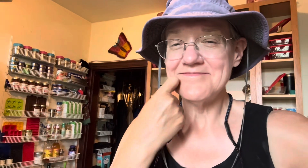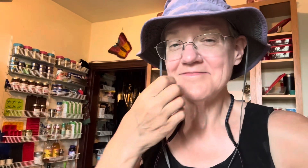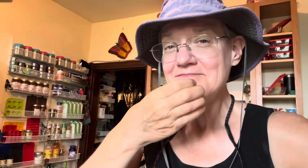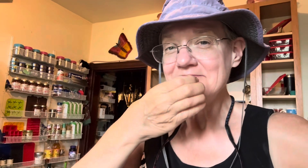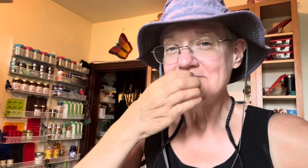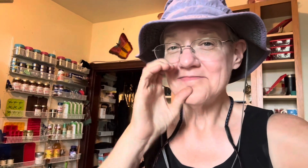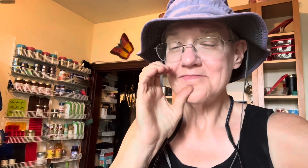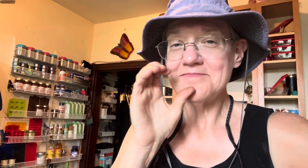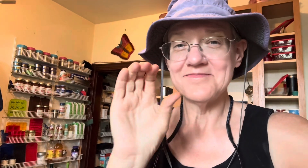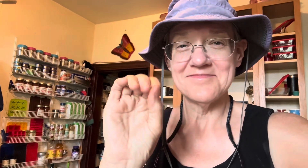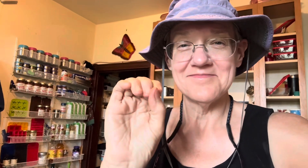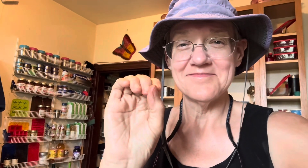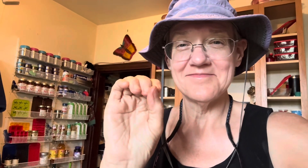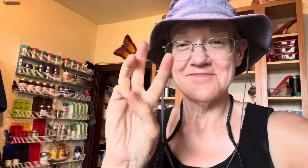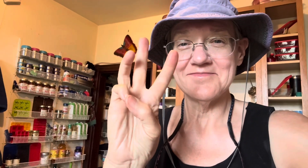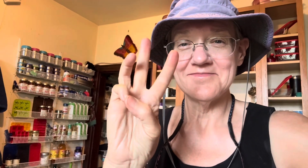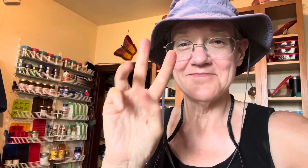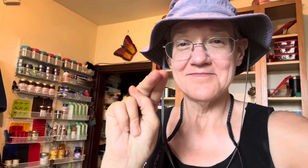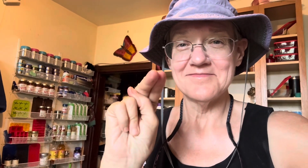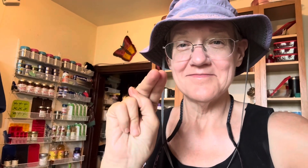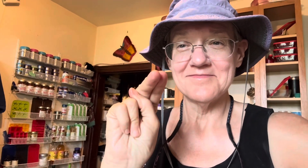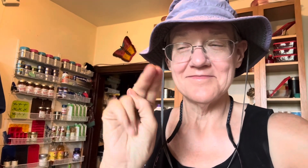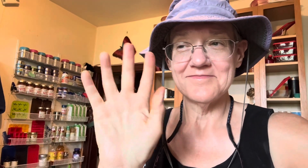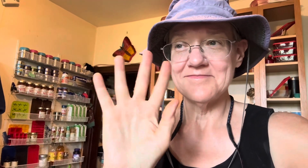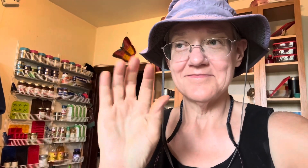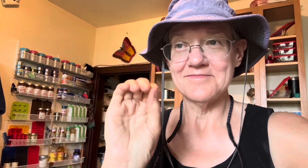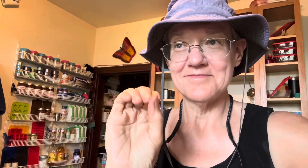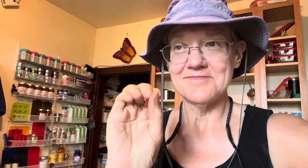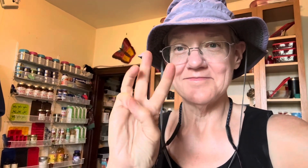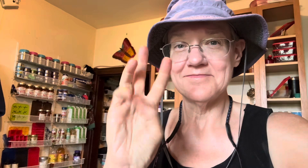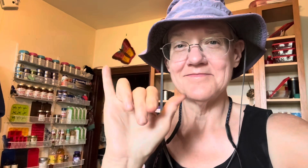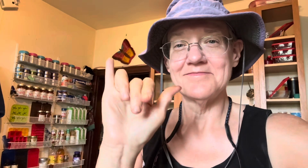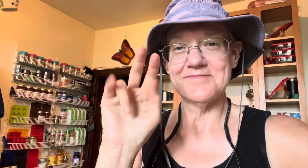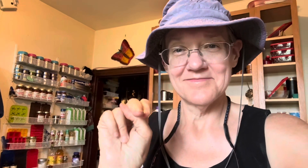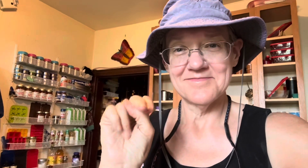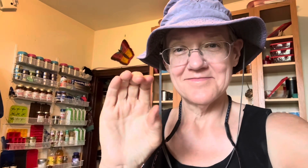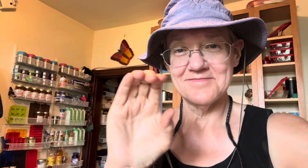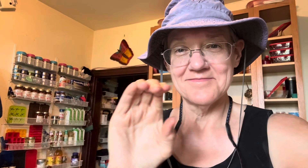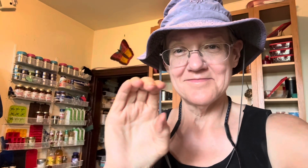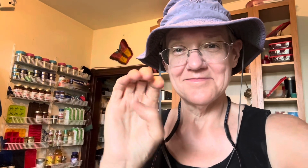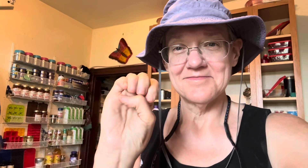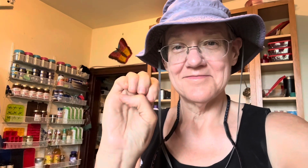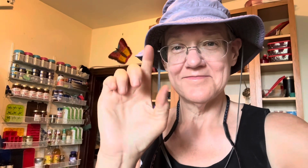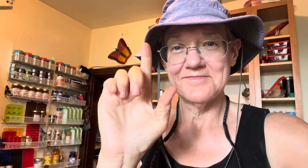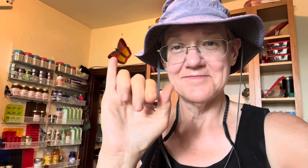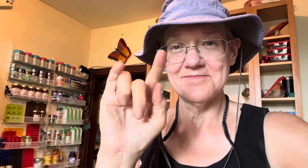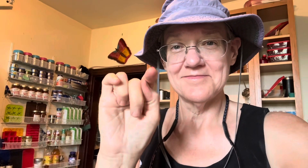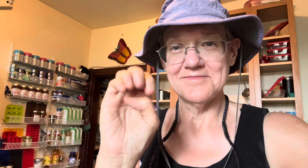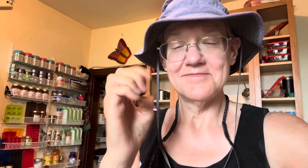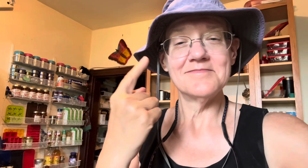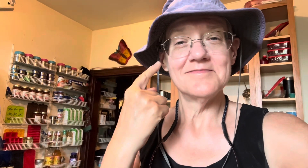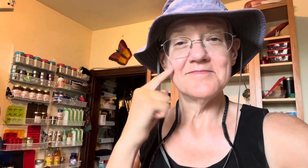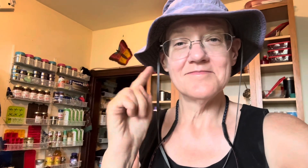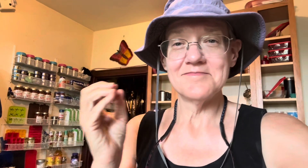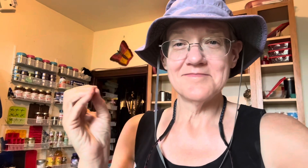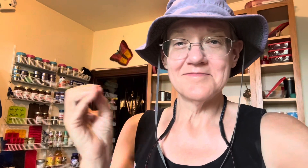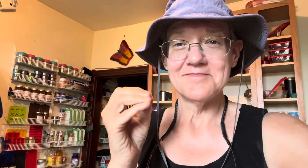And Dale just drank his, how do you spell it, own chocolate elite